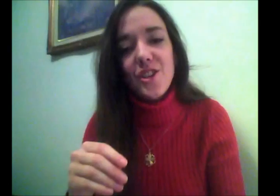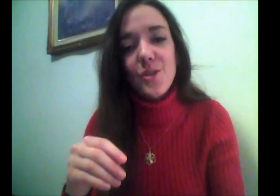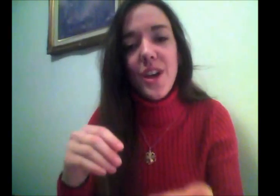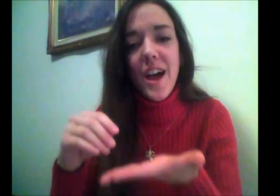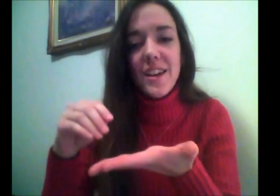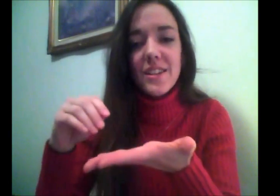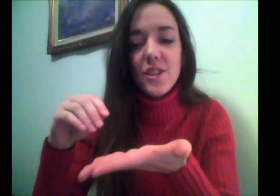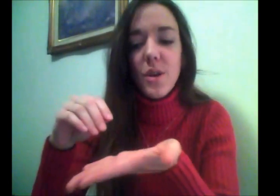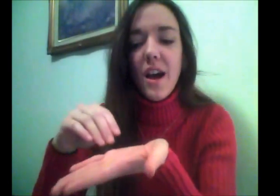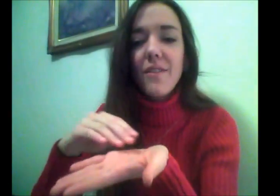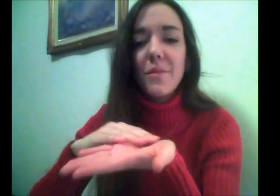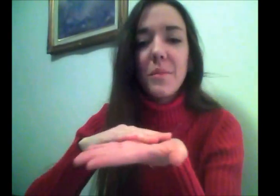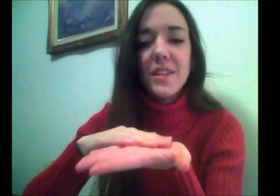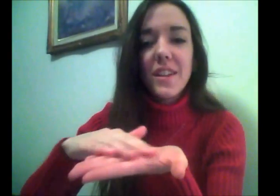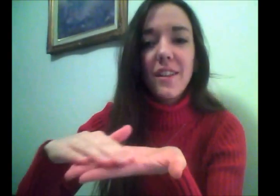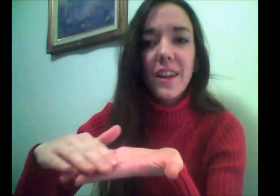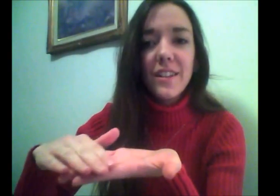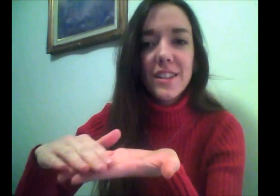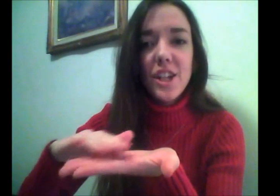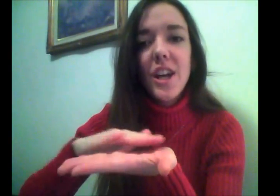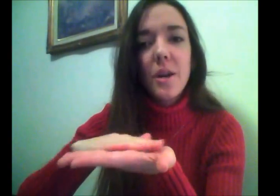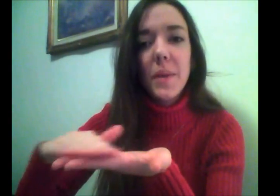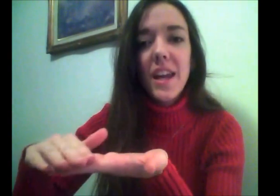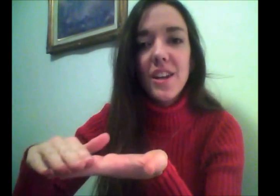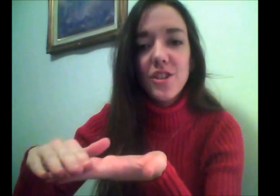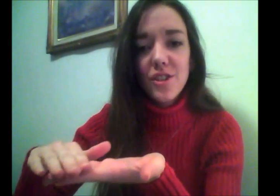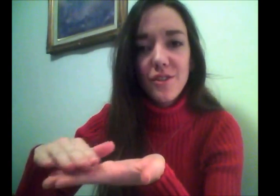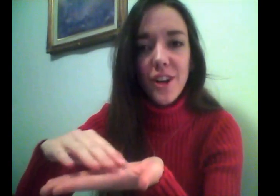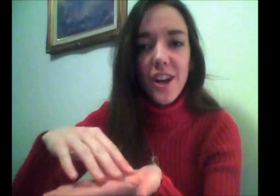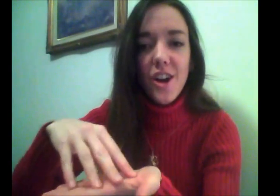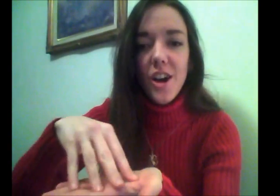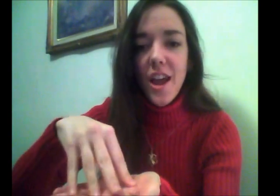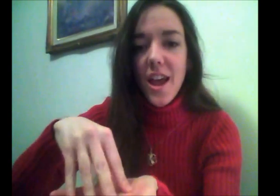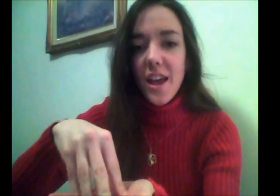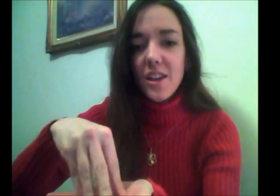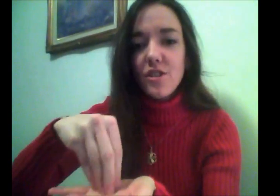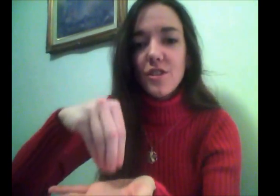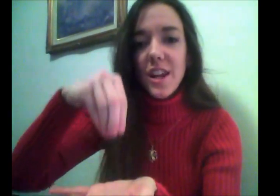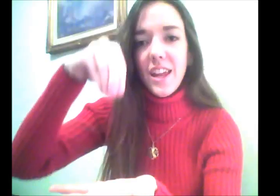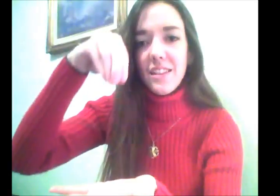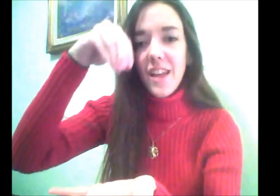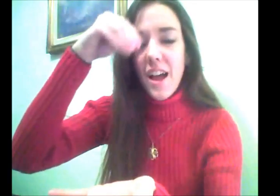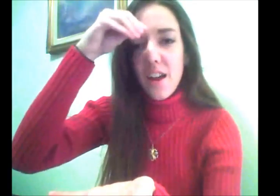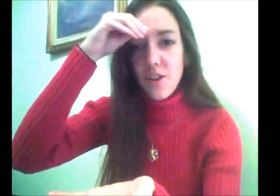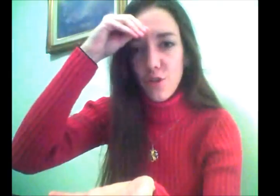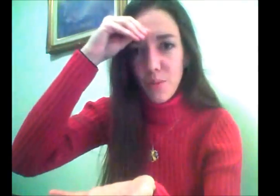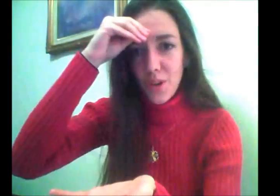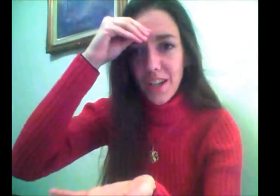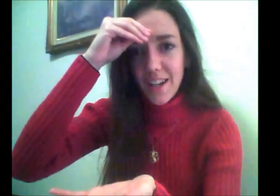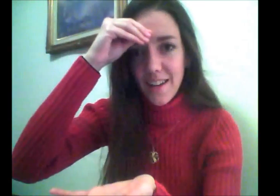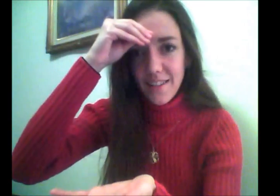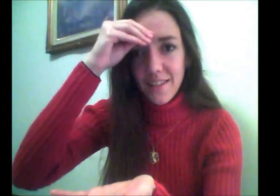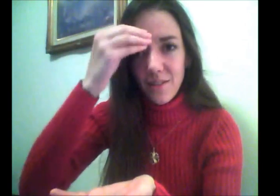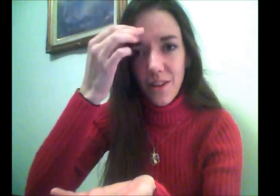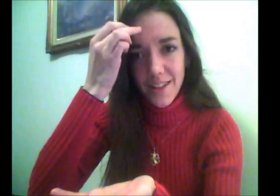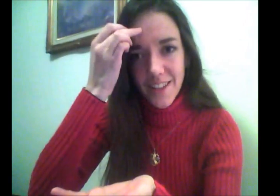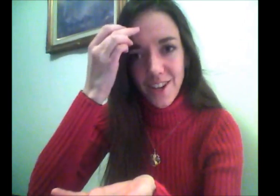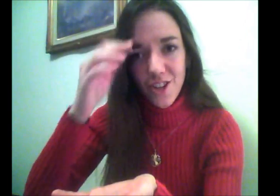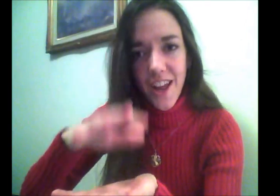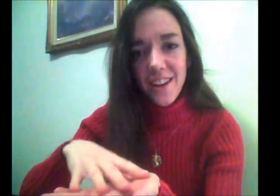do that is you have basically, like, let's say you got a page right here, and you're taking that and you're putting it inside your head.